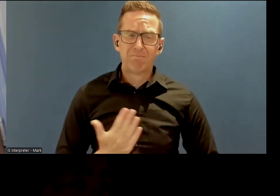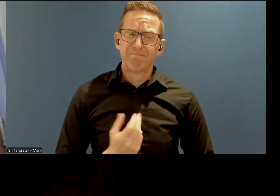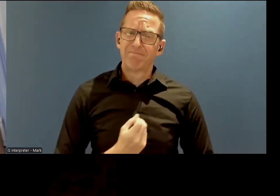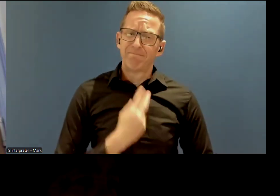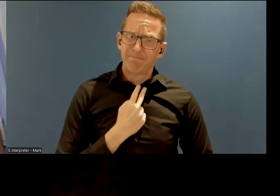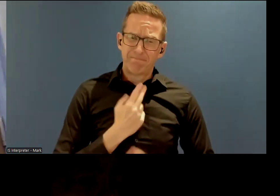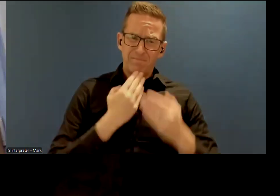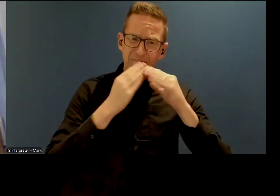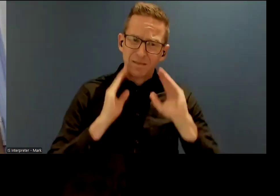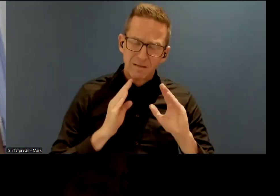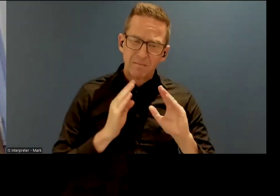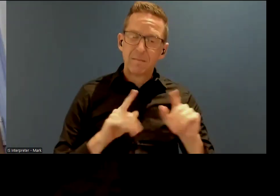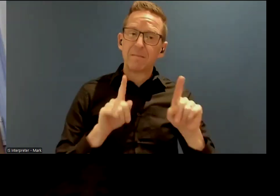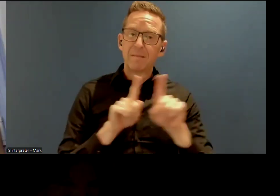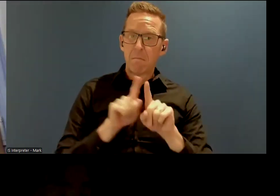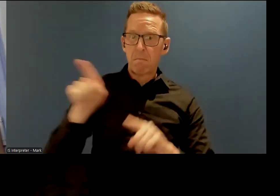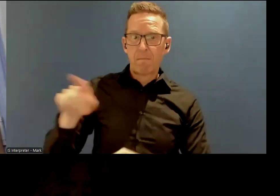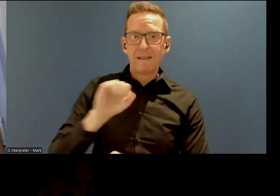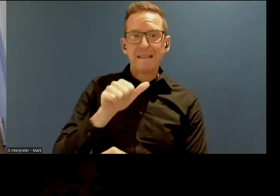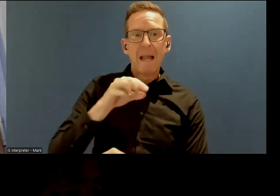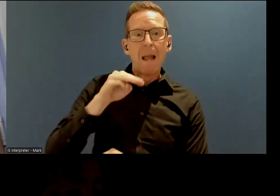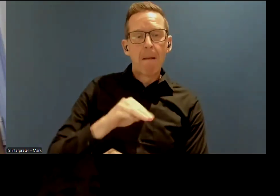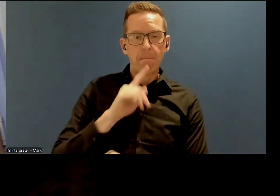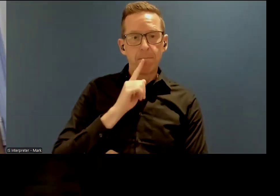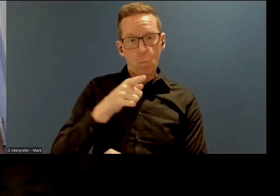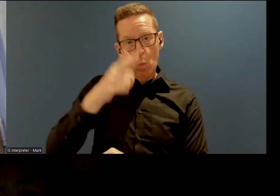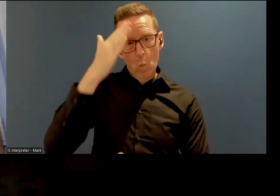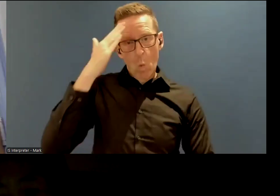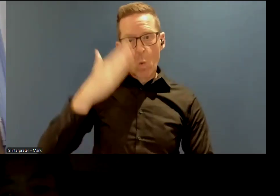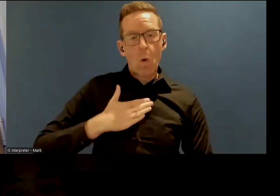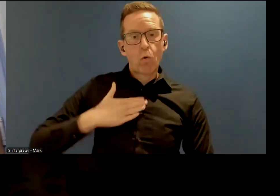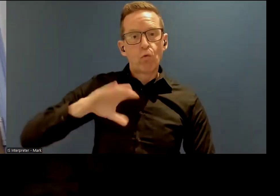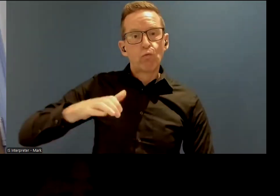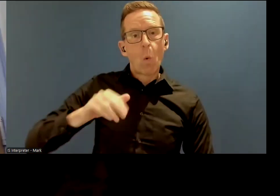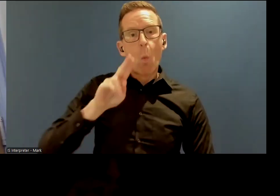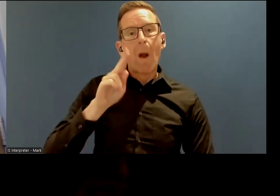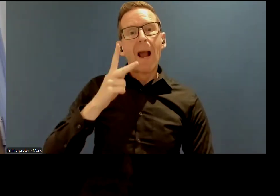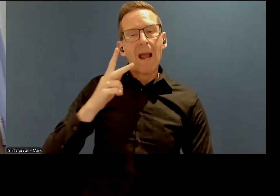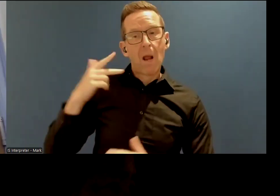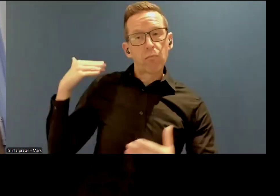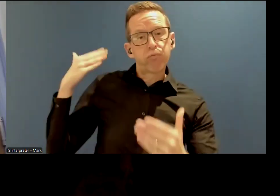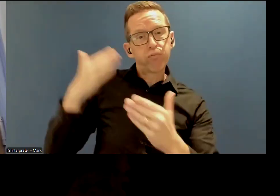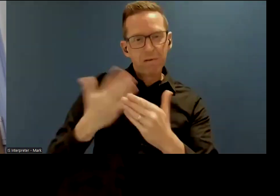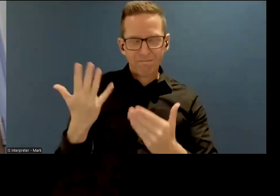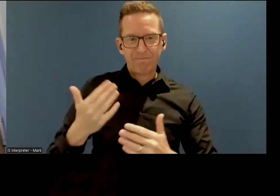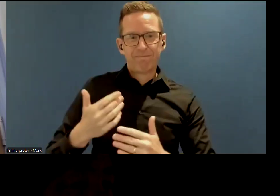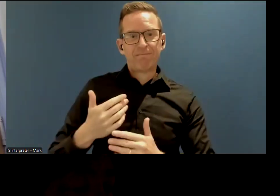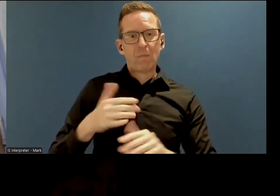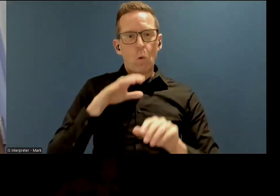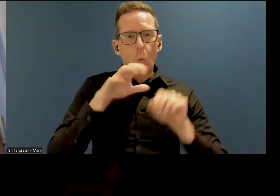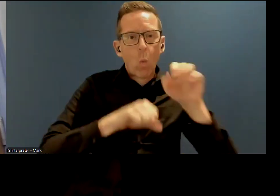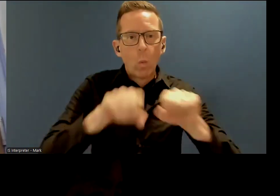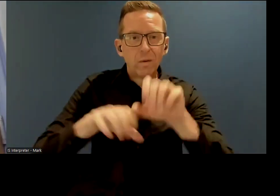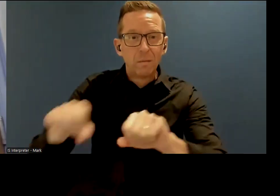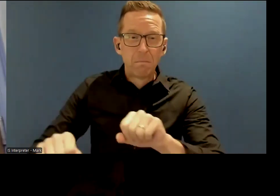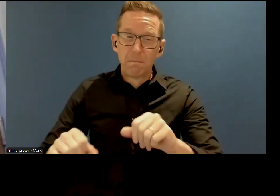UK government has a background of colonialism, and this has caused huge damage, not only within